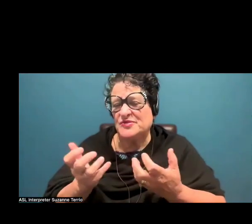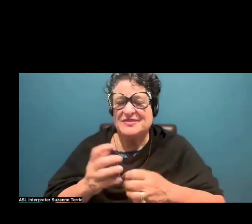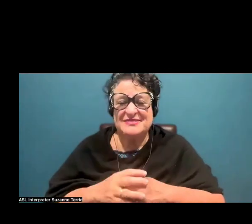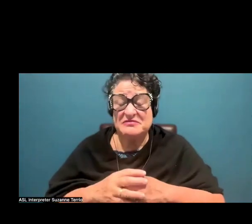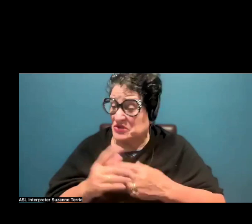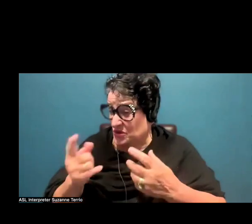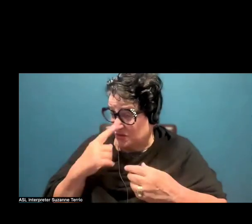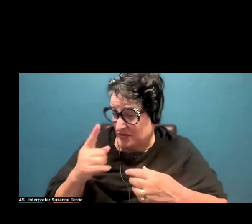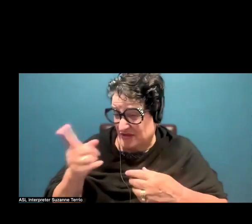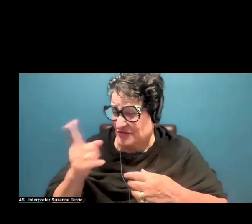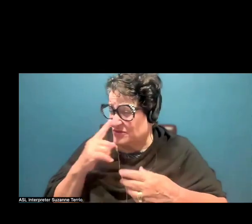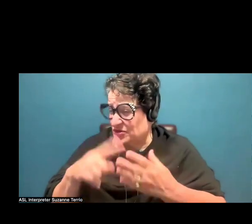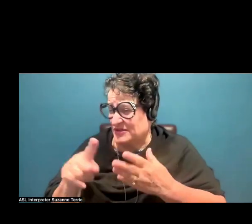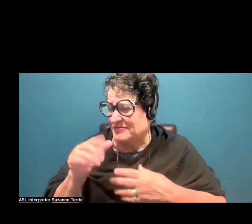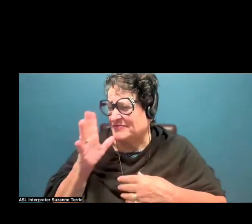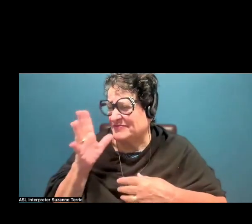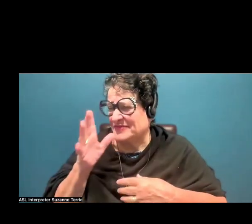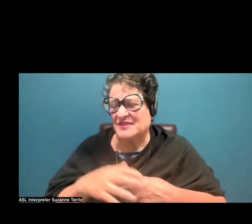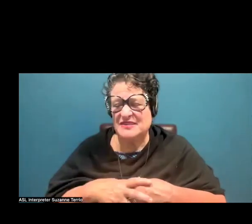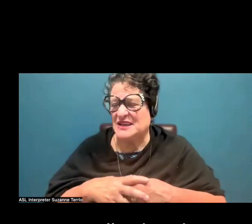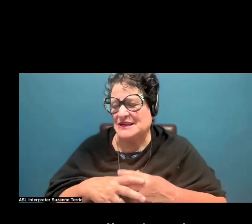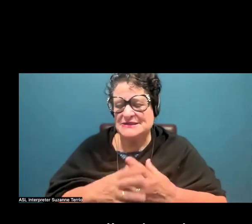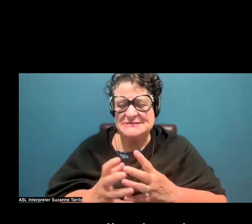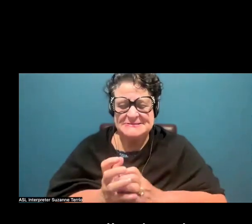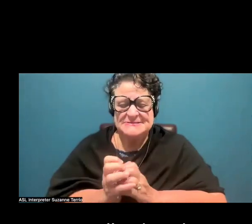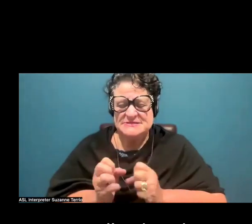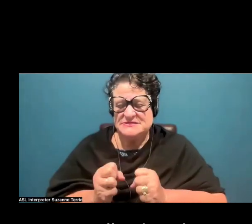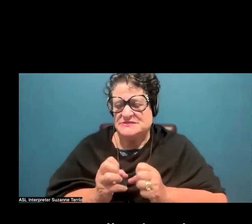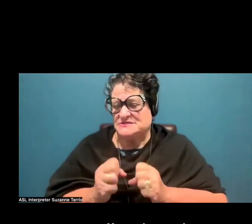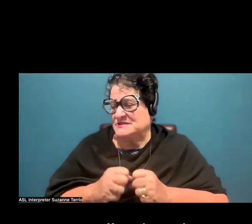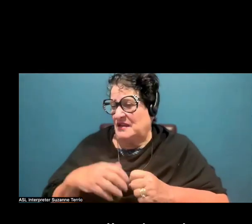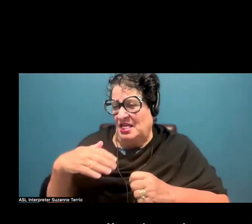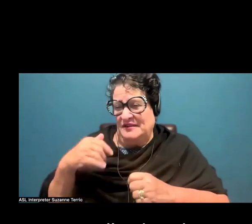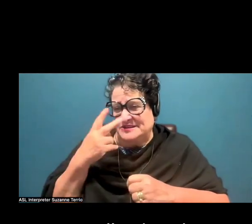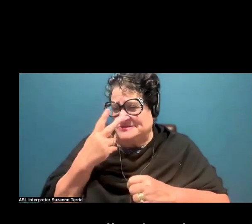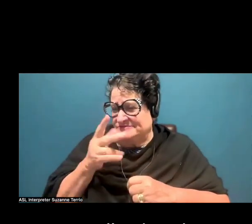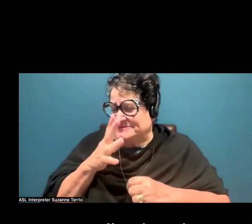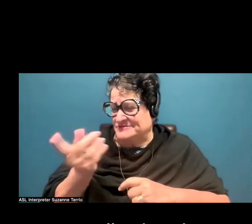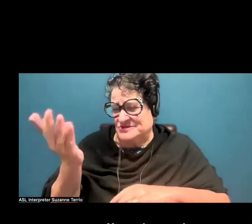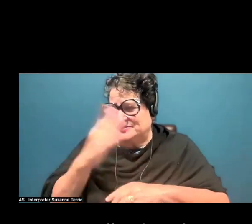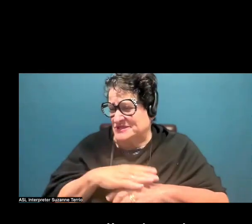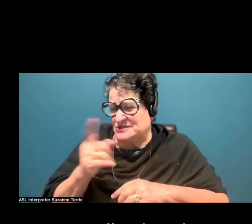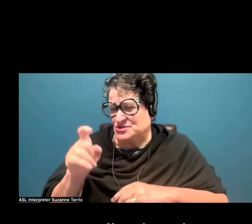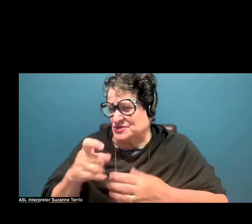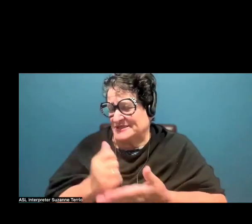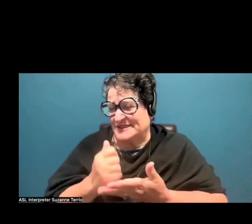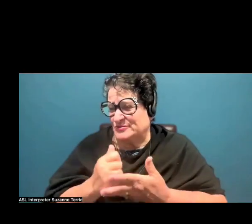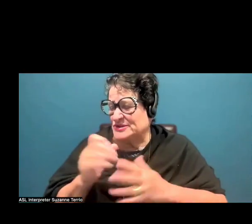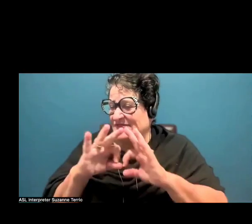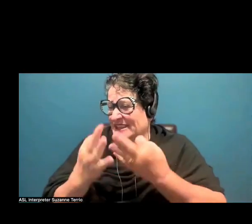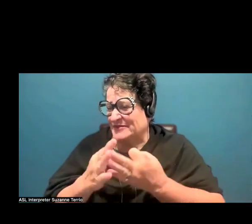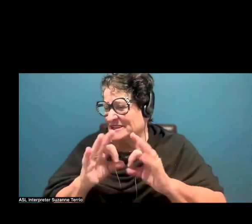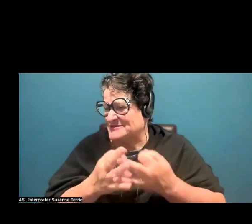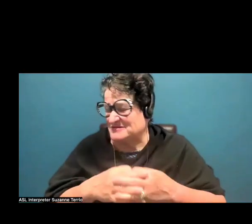you mind checking on Mom? I dig my nails into my palm. I've barely seen her all day, and I think she was supposed to help with the families.